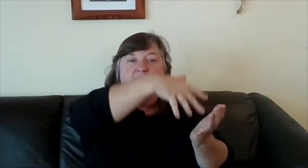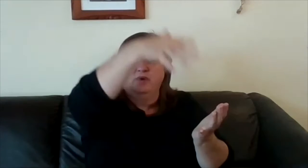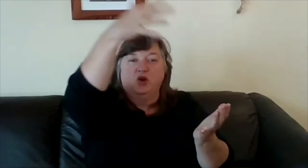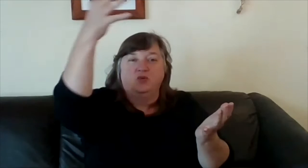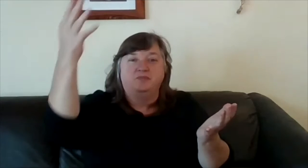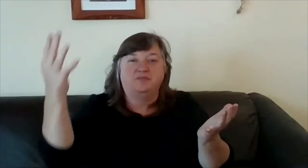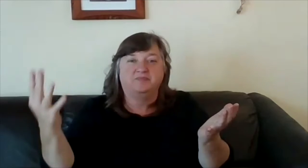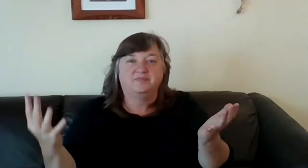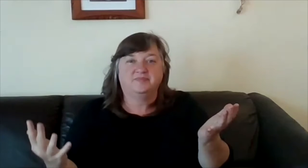Rainbow.